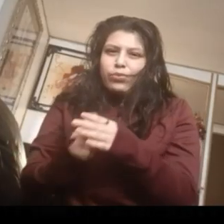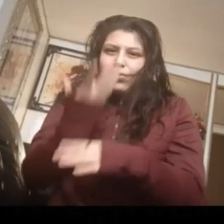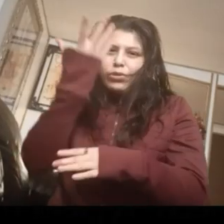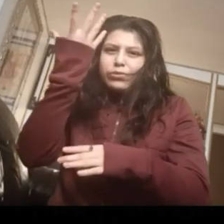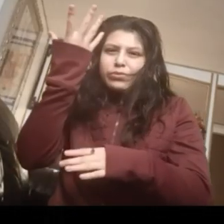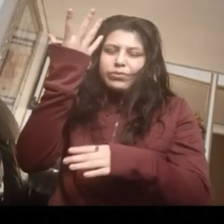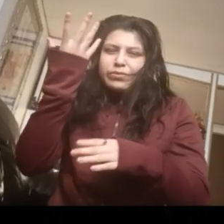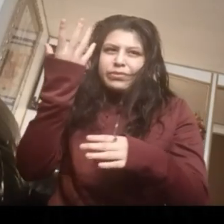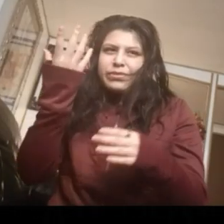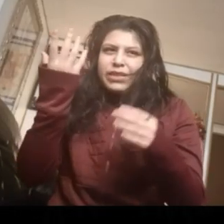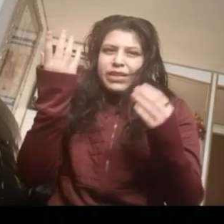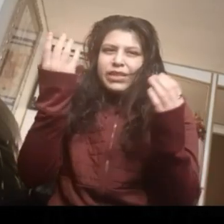still exist.